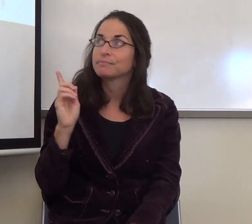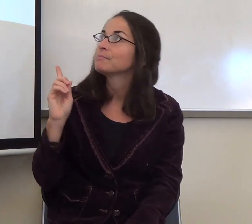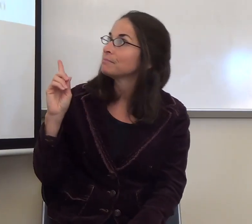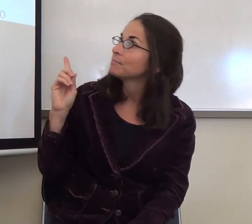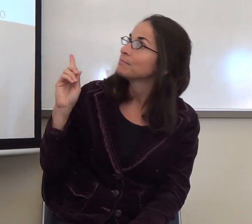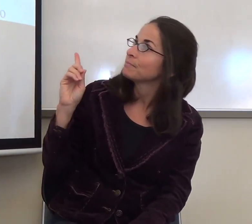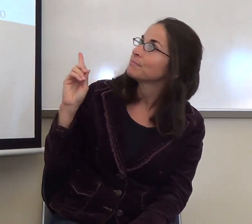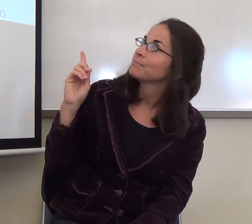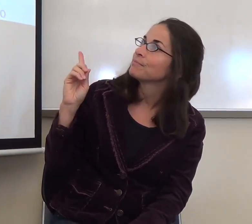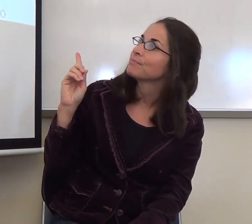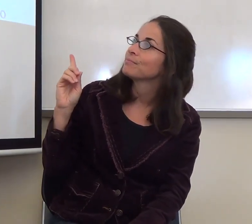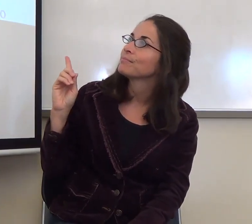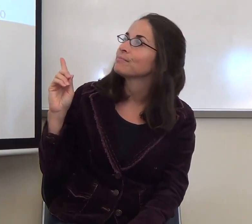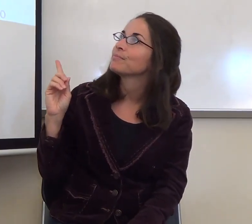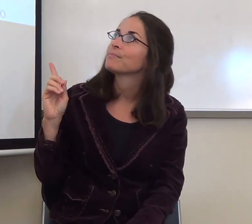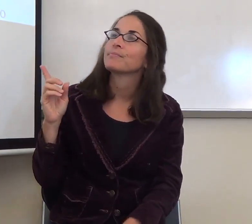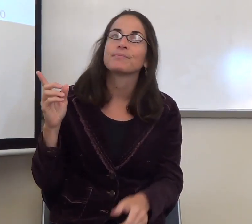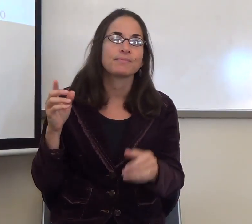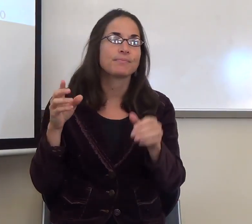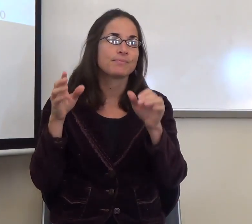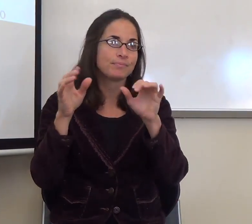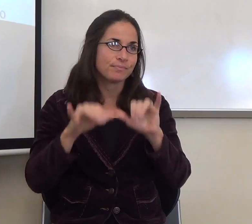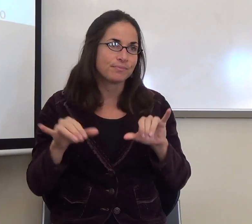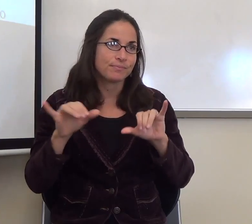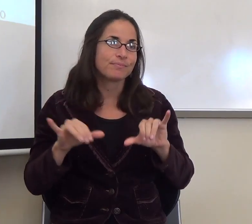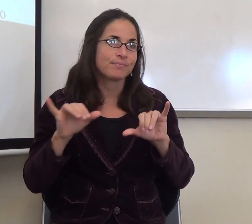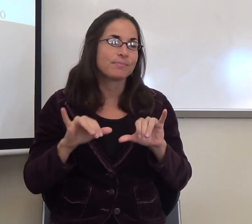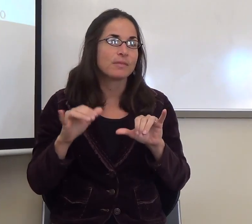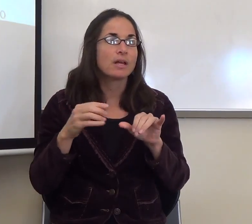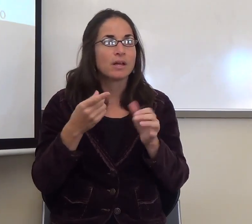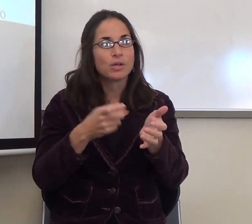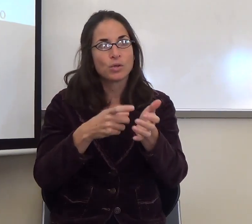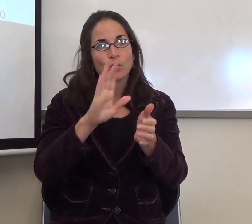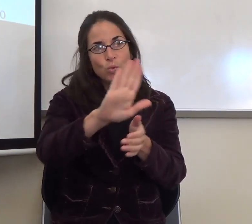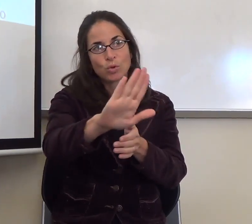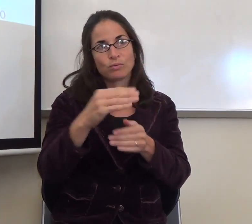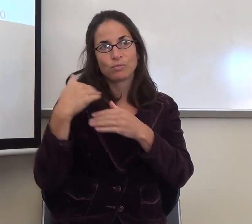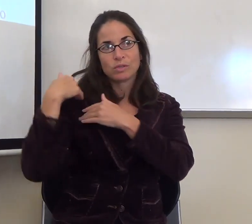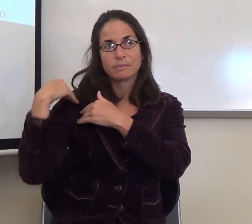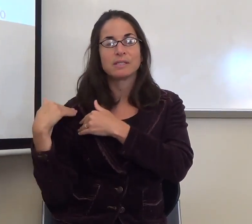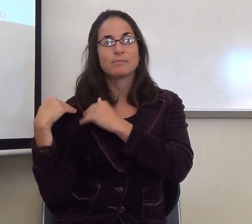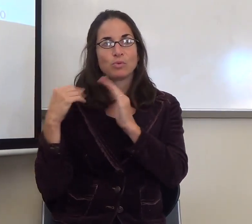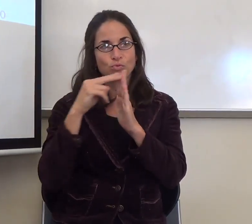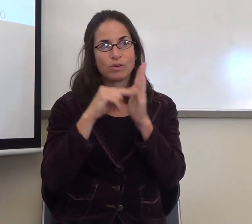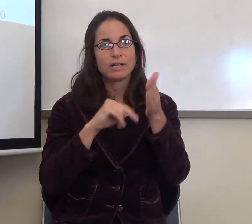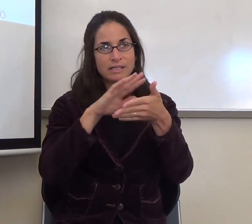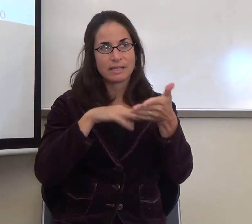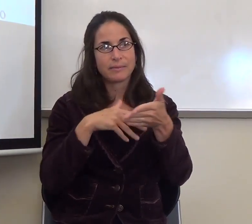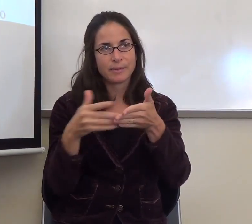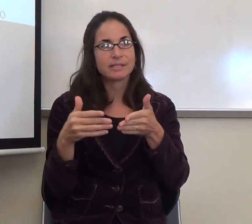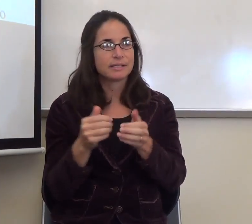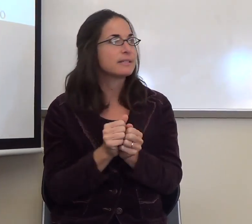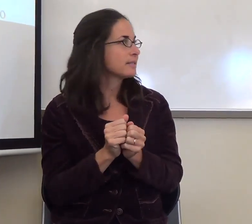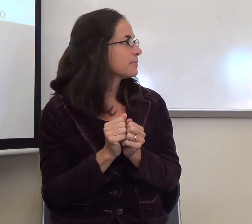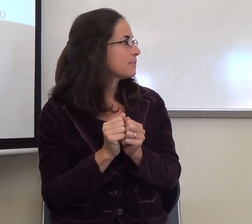not absolving you guys of the responsibility of reading the syllabus, but it is true that at this point in the class,